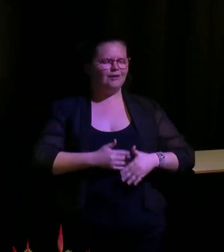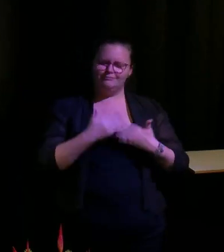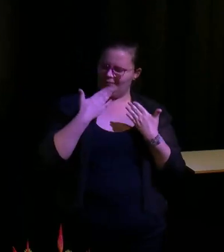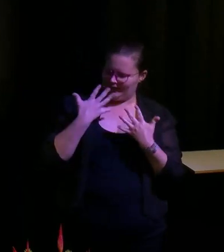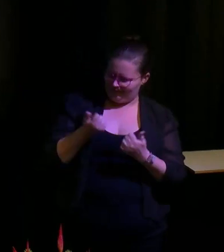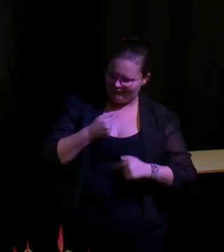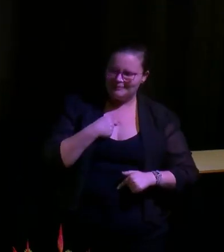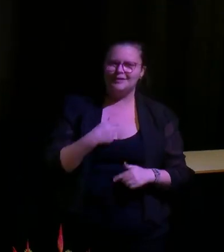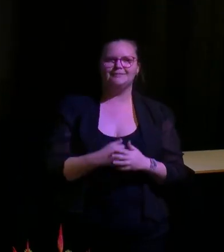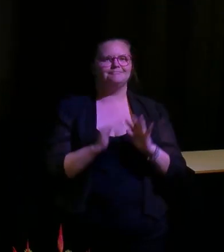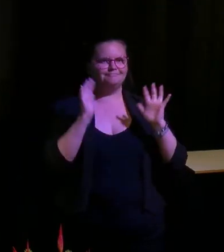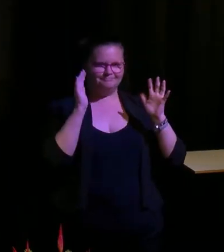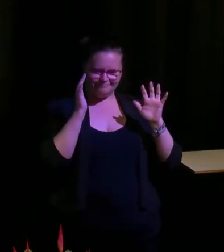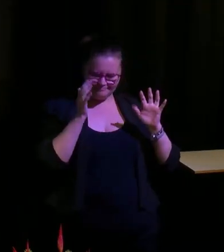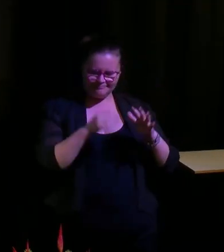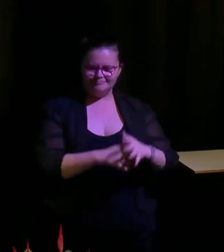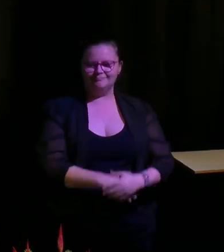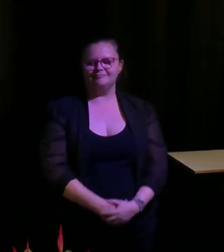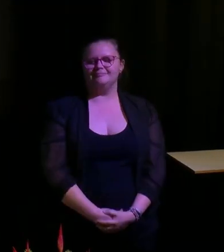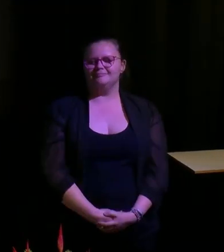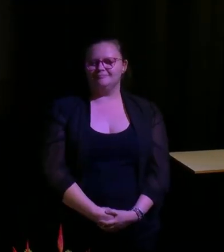me. Yeah.